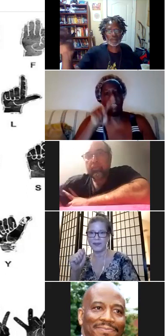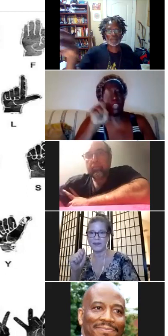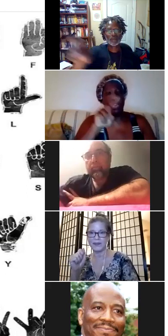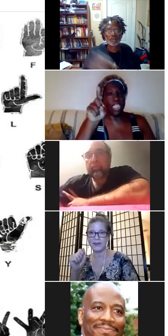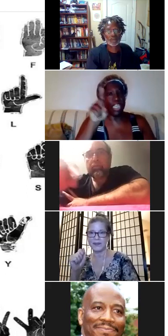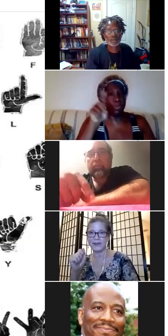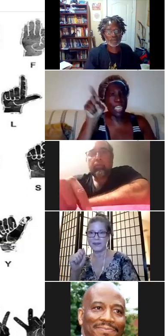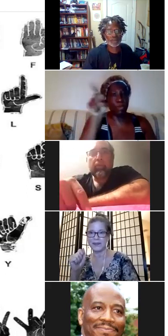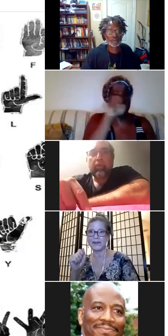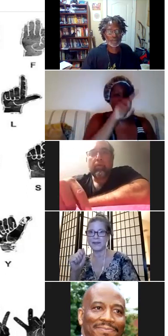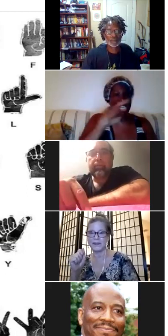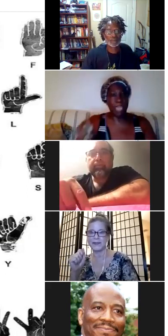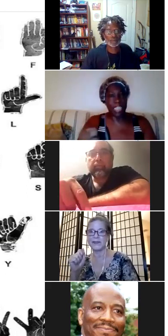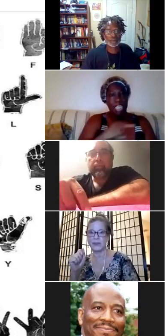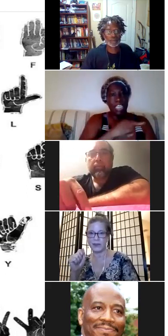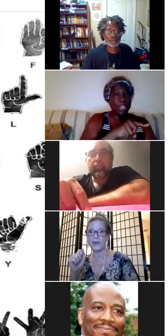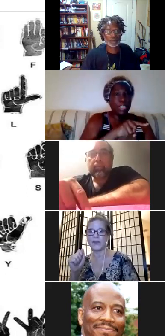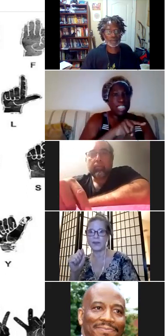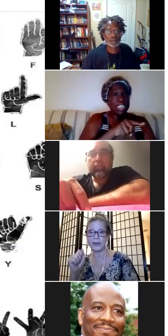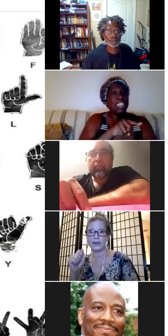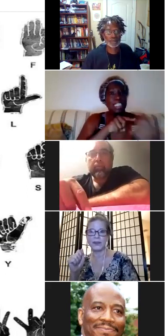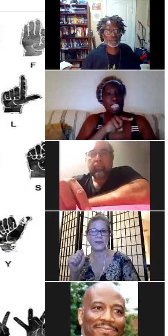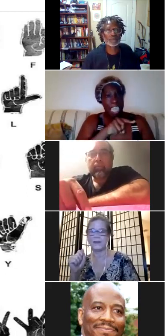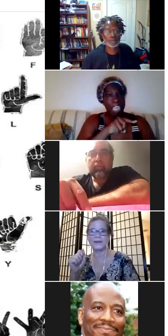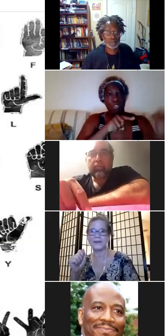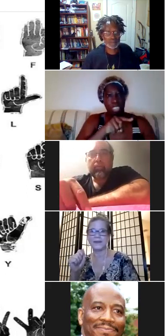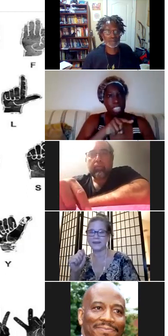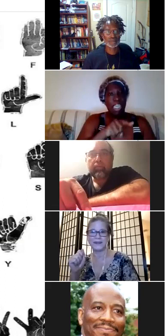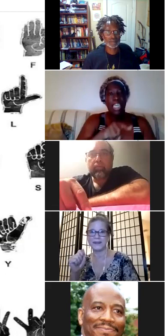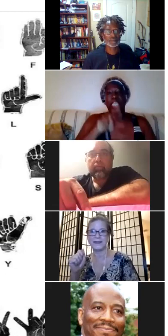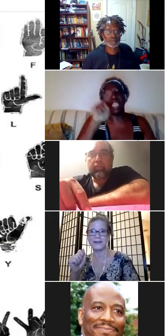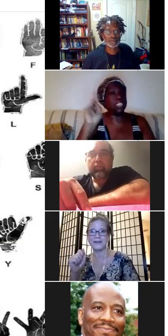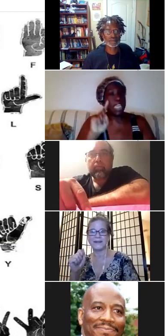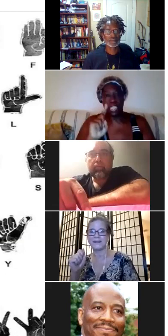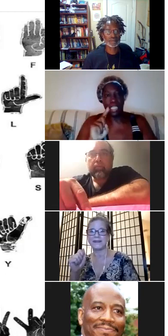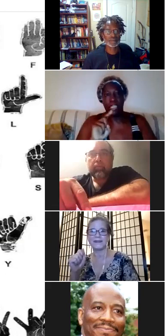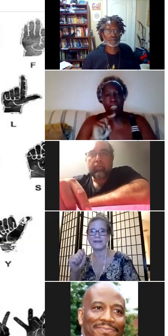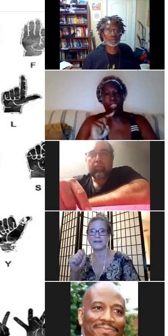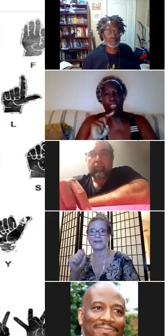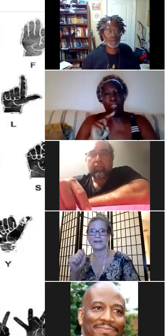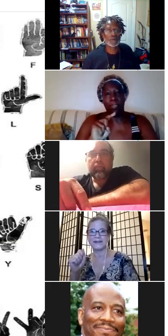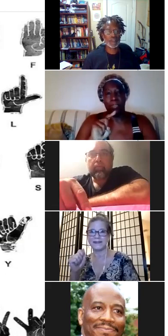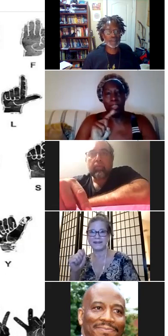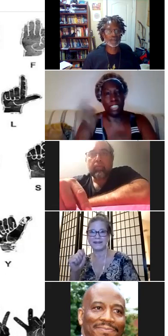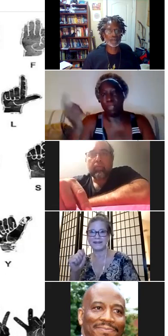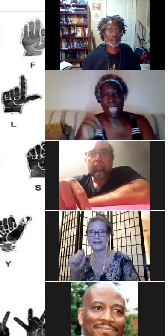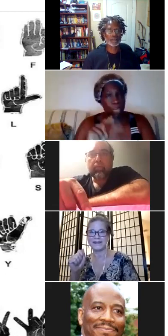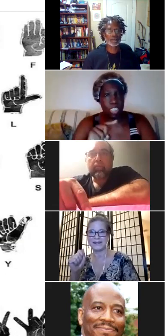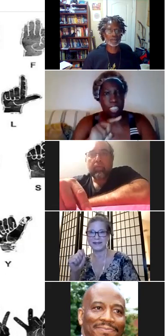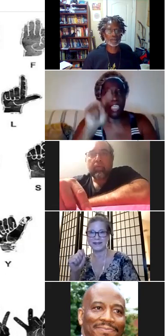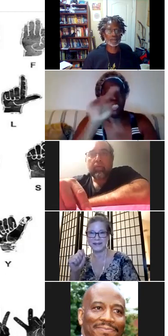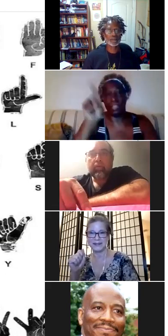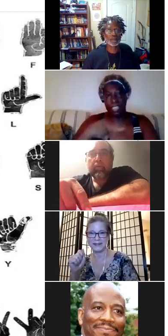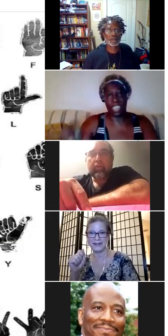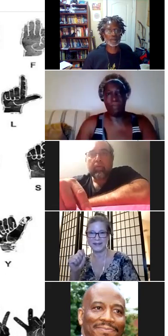Because if you do it the other way, where you're trying to make the other person see the Z, actual Z, that's not a Z. Okay. It's just a backwards